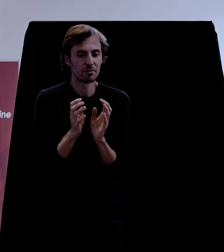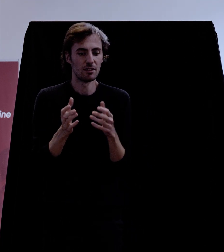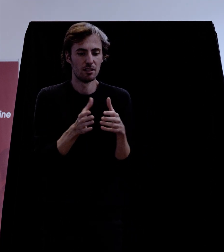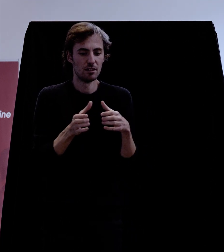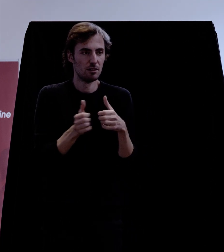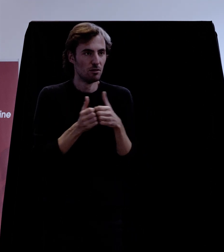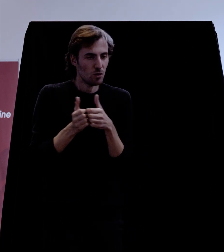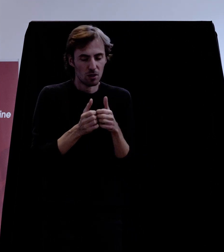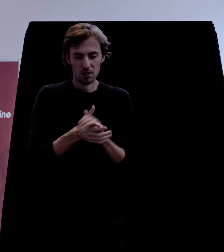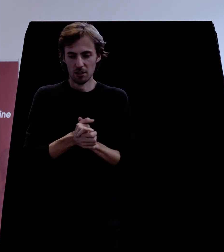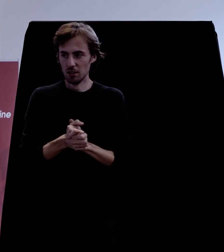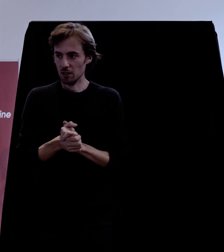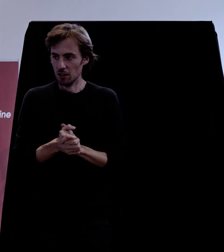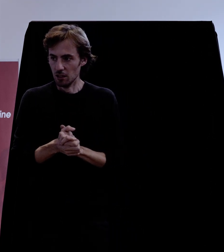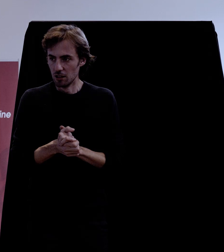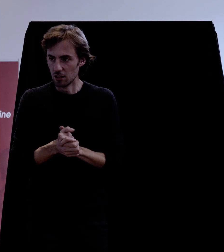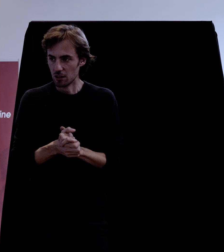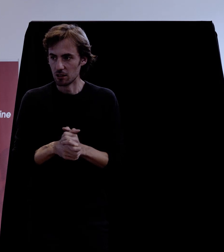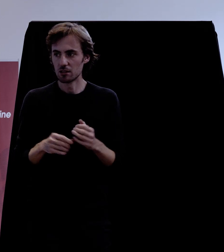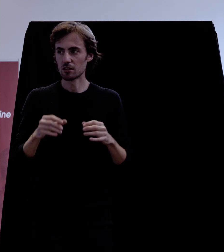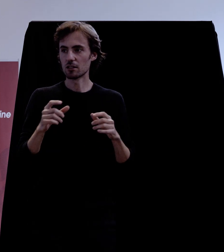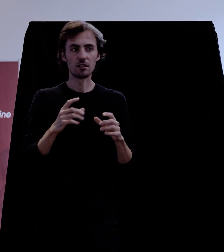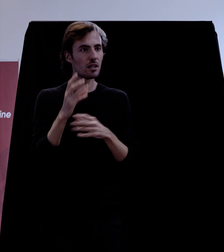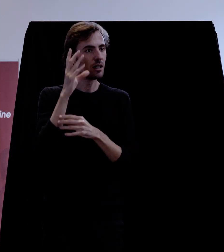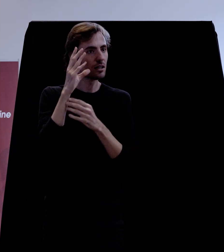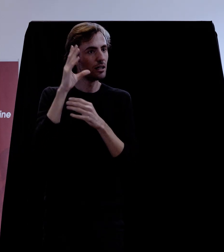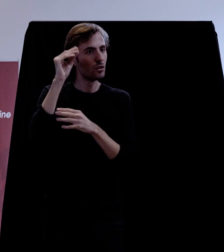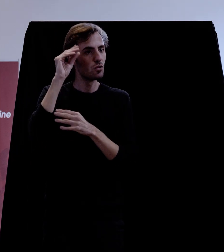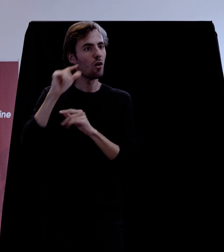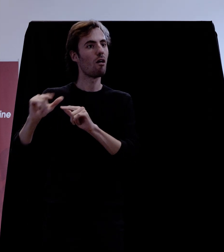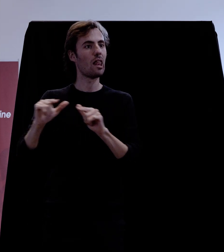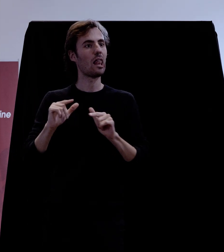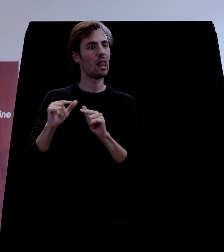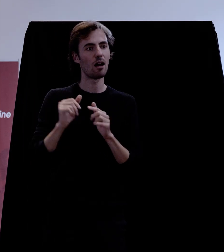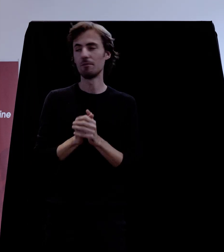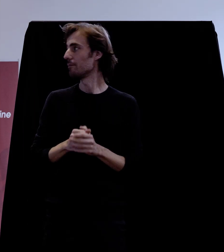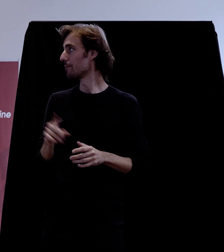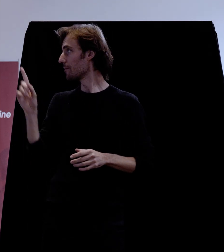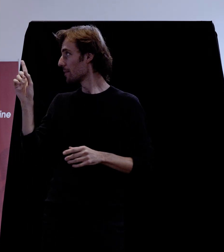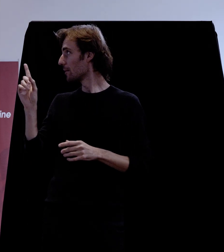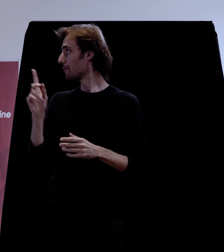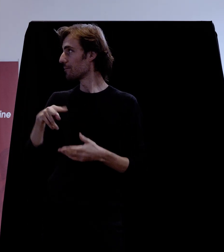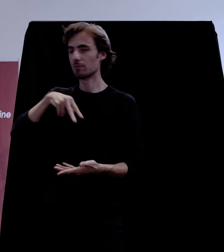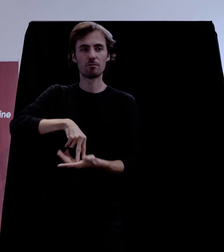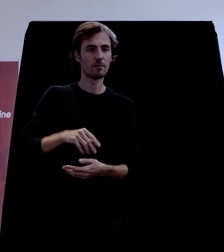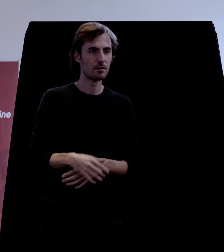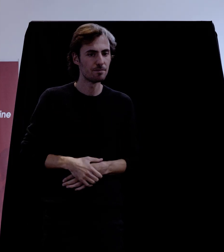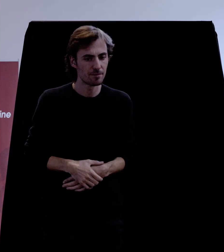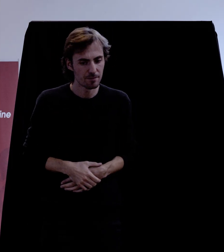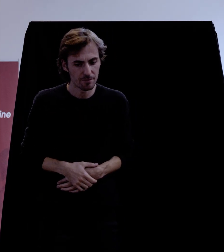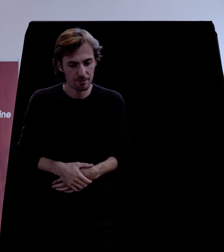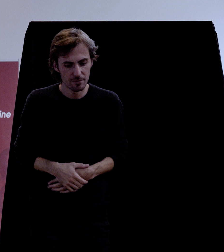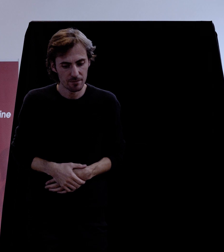of my doctoral students were there. The kid in the back, the man in the back, he emailed